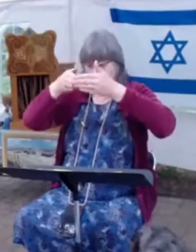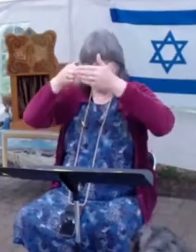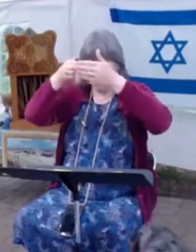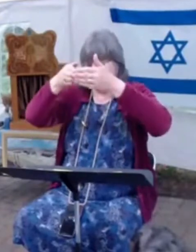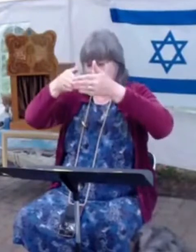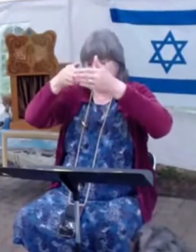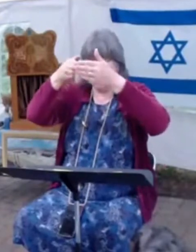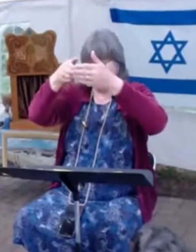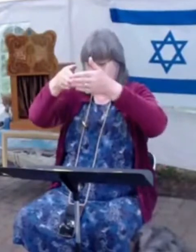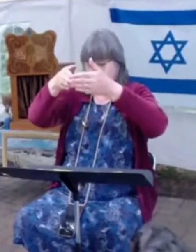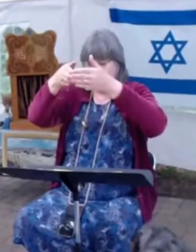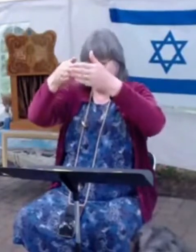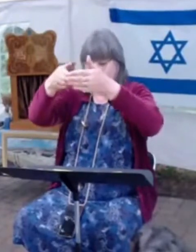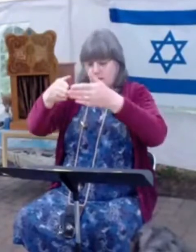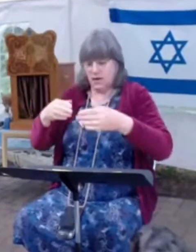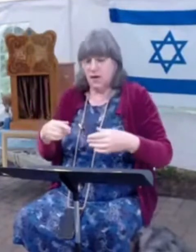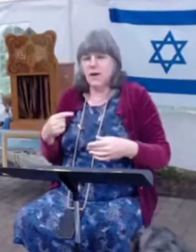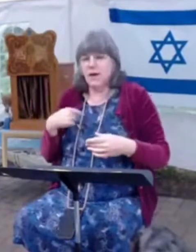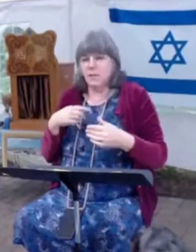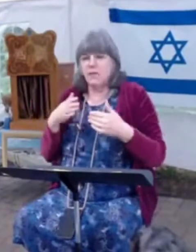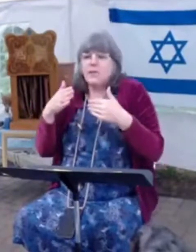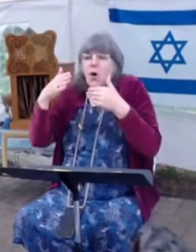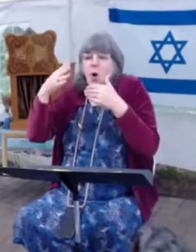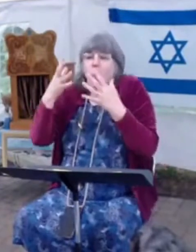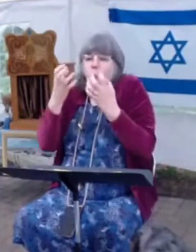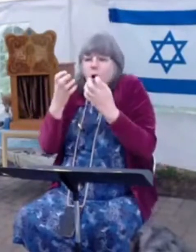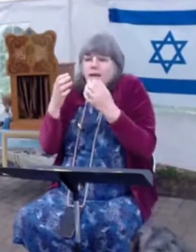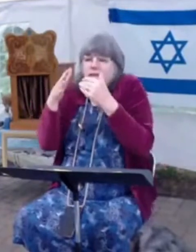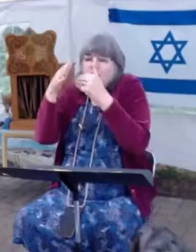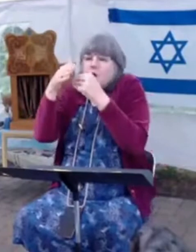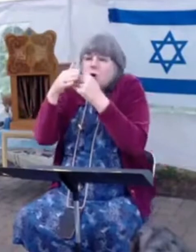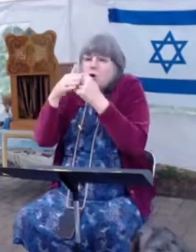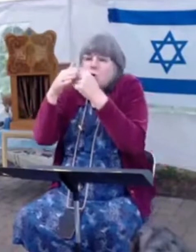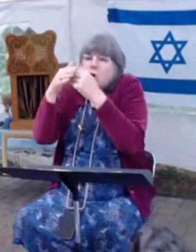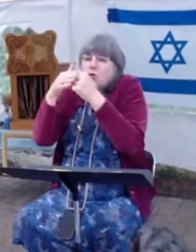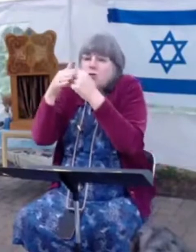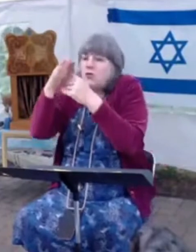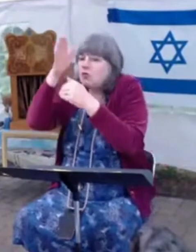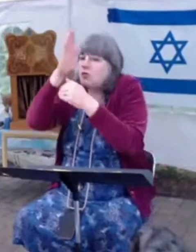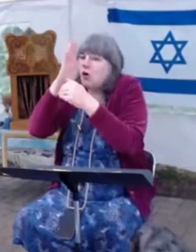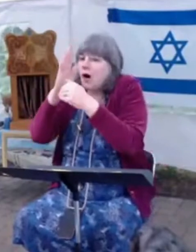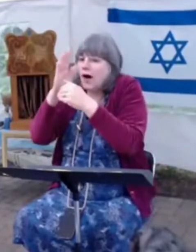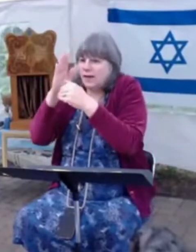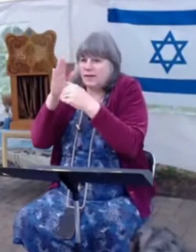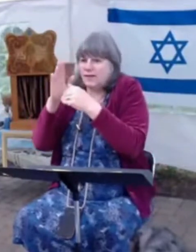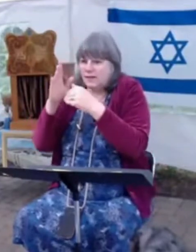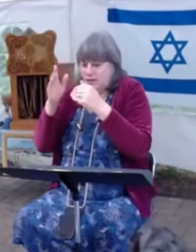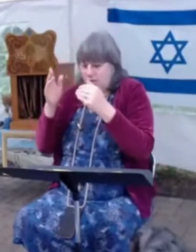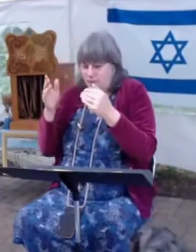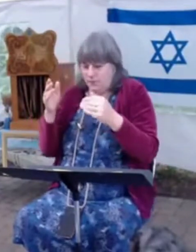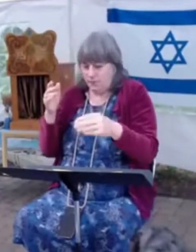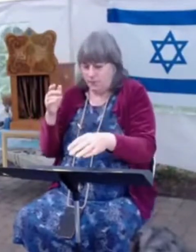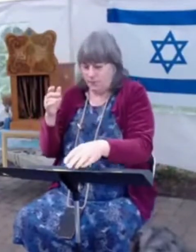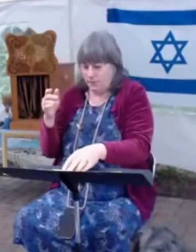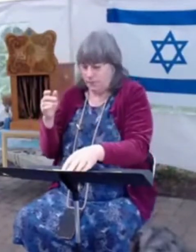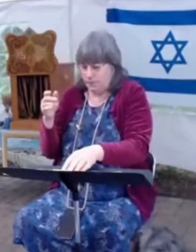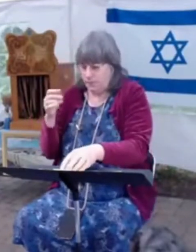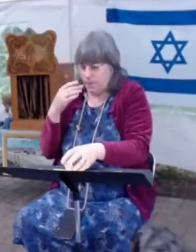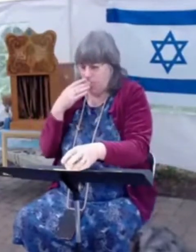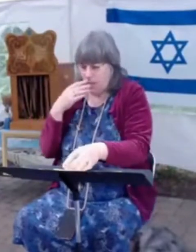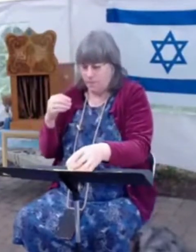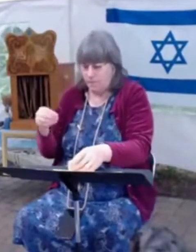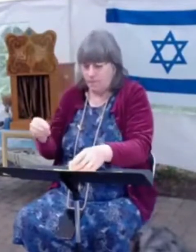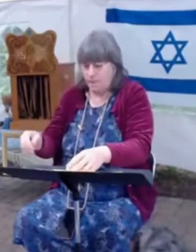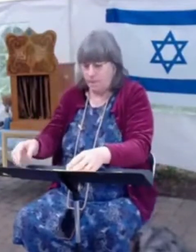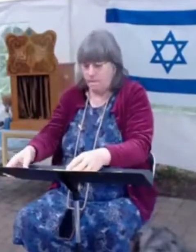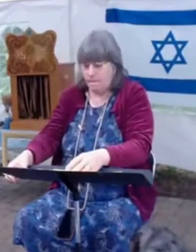will of Hashem to do that, to keep things going. Then I will go to Abraham, but before